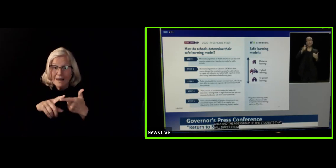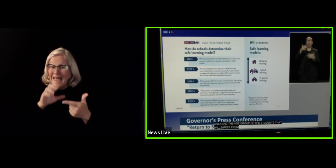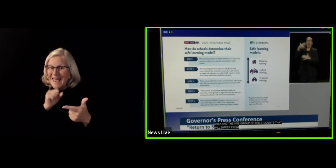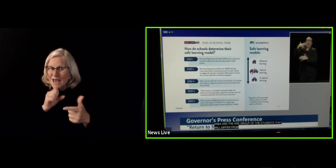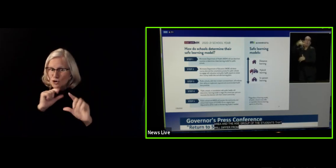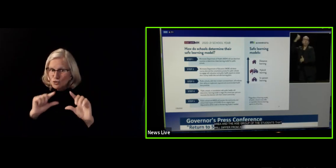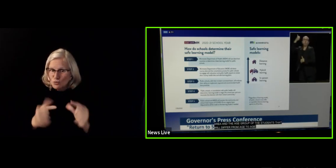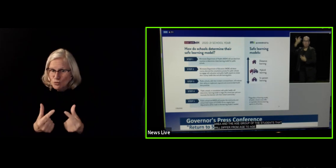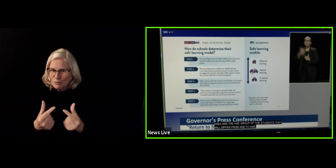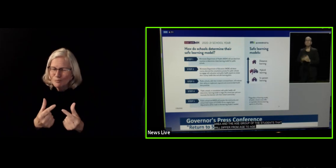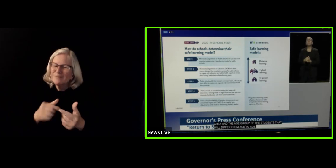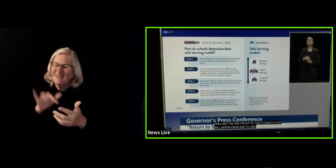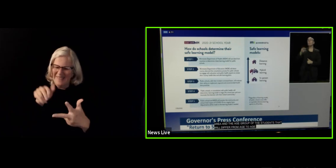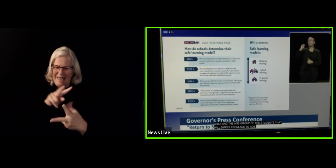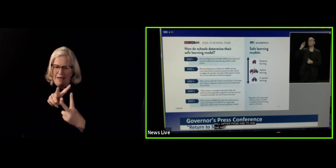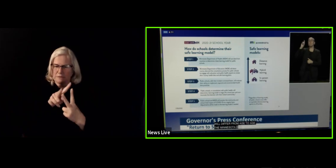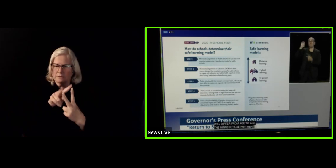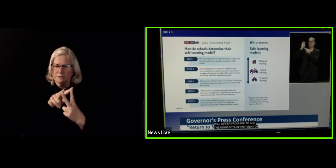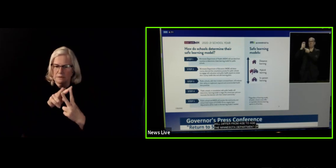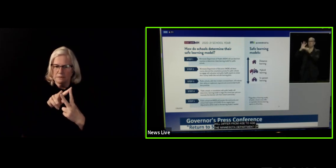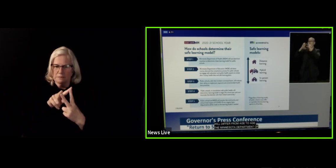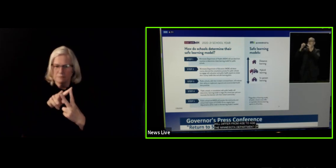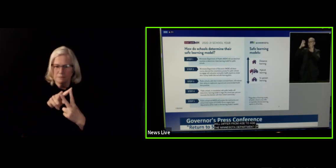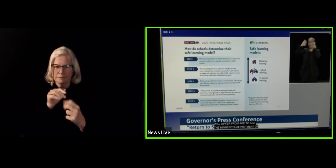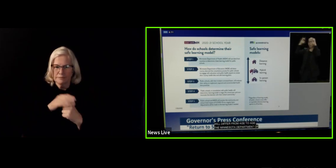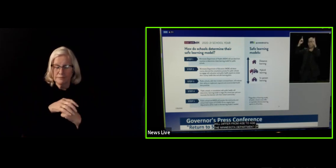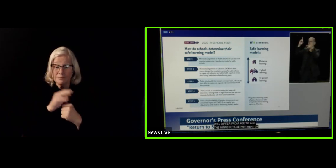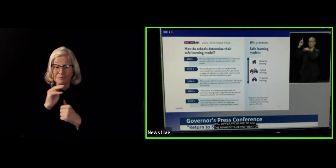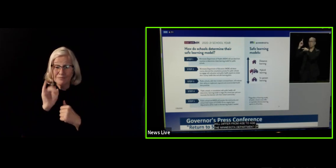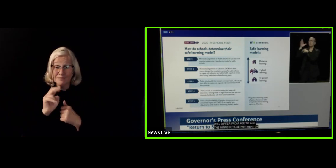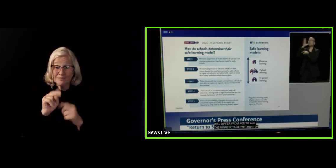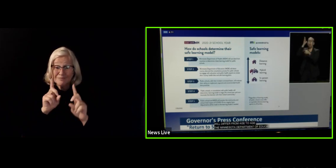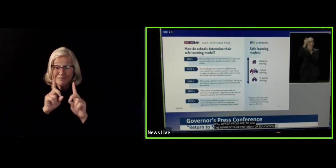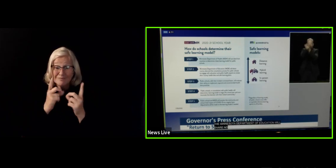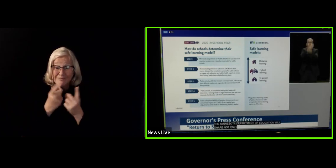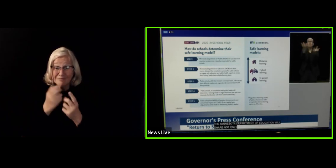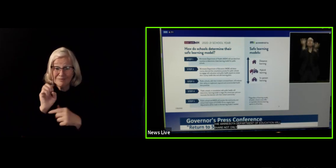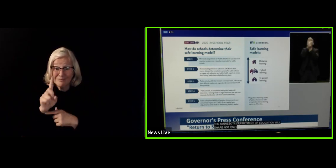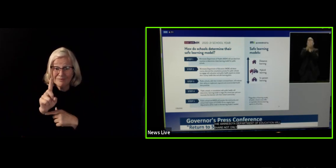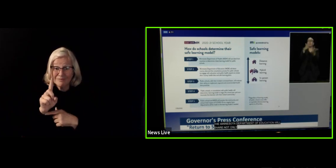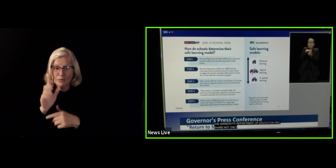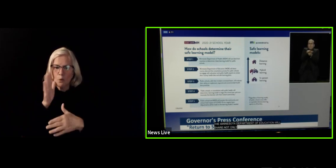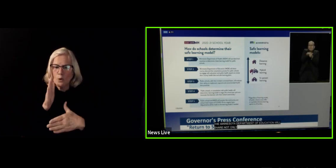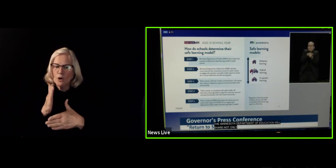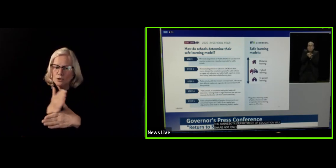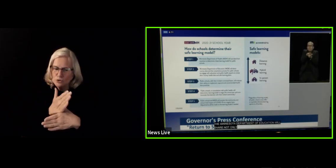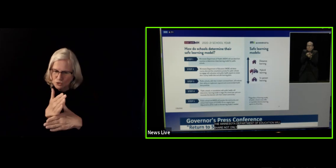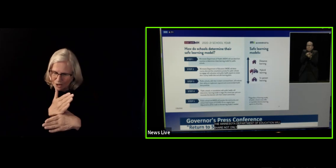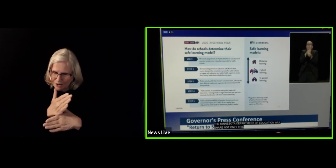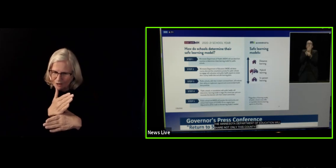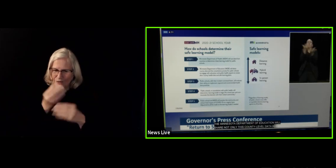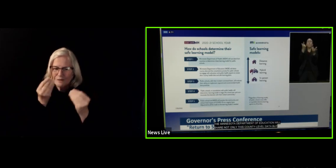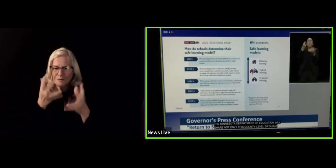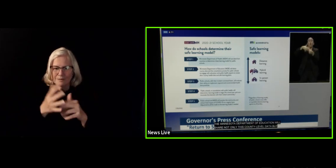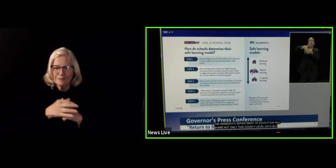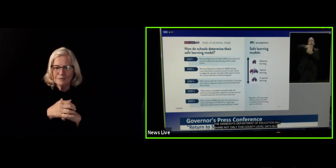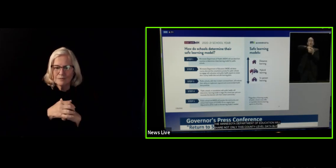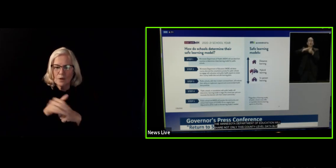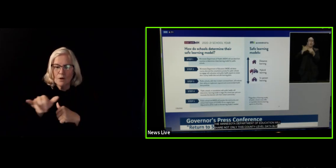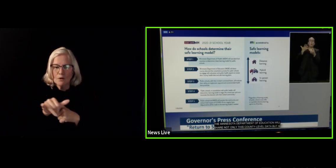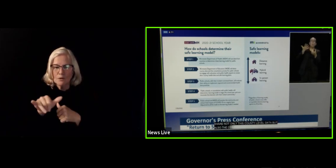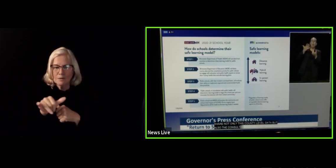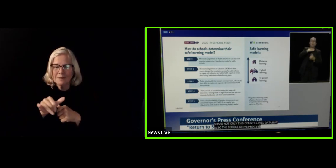Education will share not only this county level data, but also the consultative process that will be available to schools